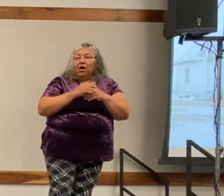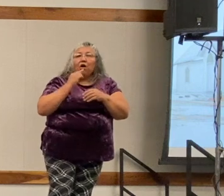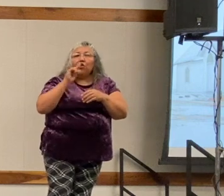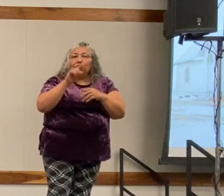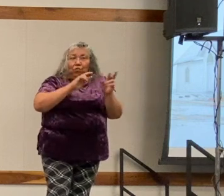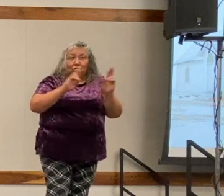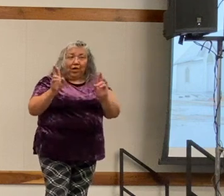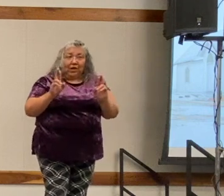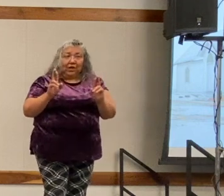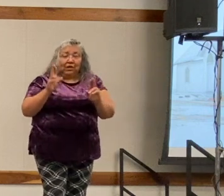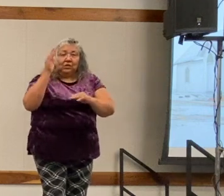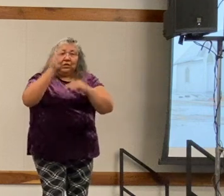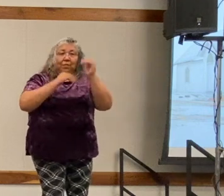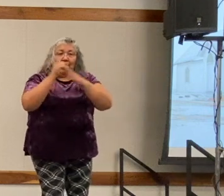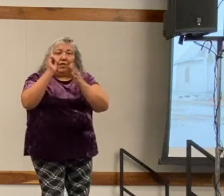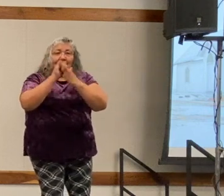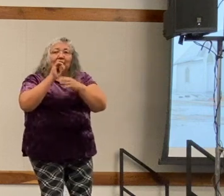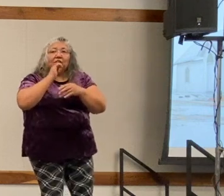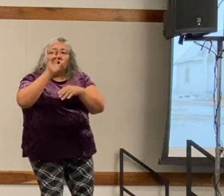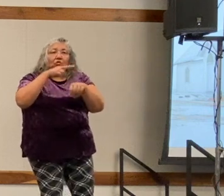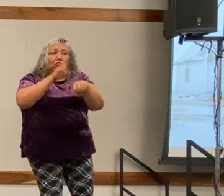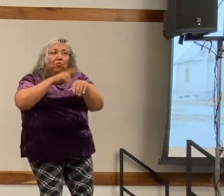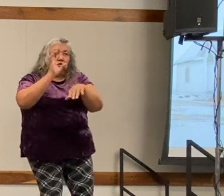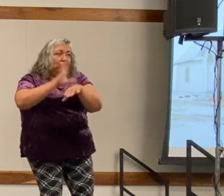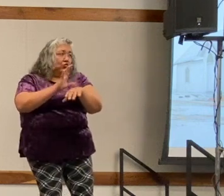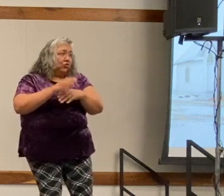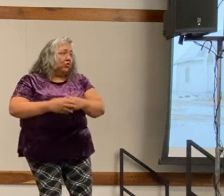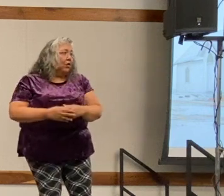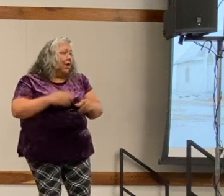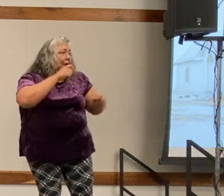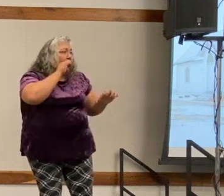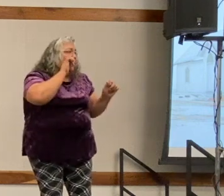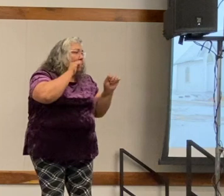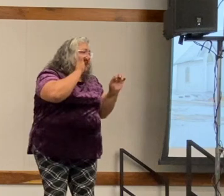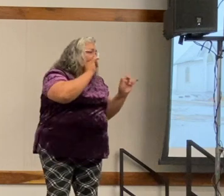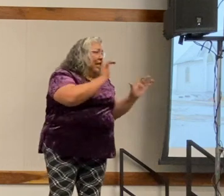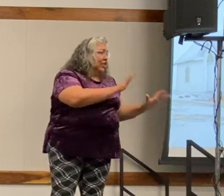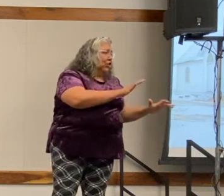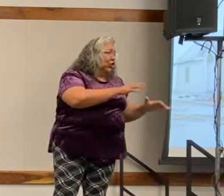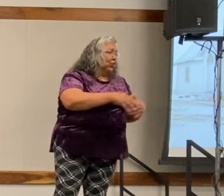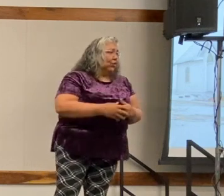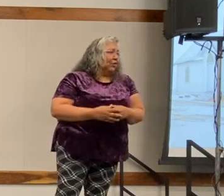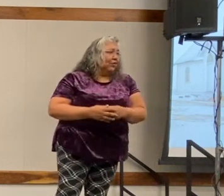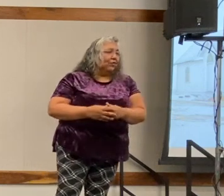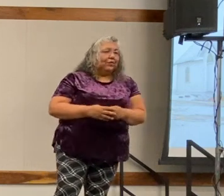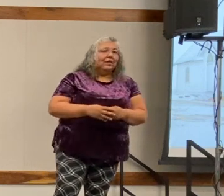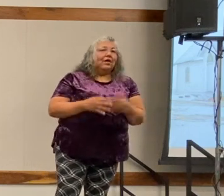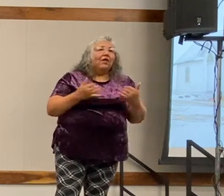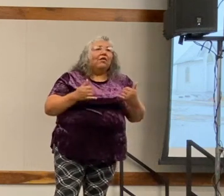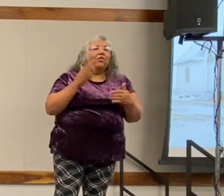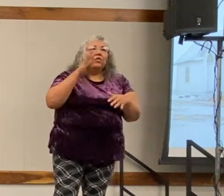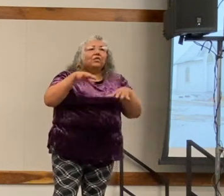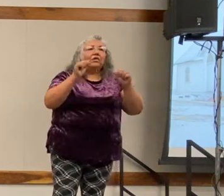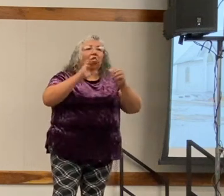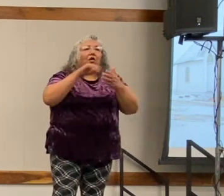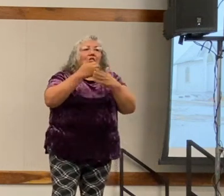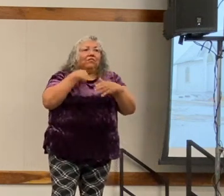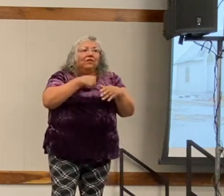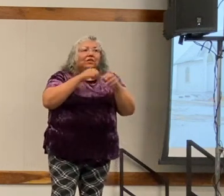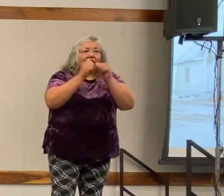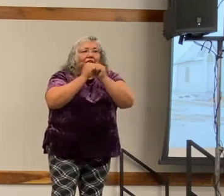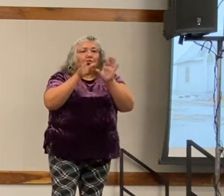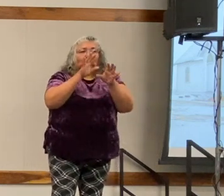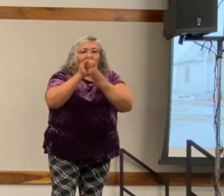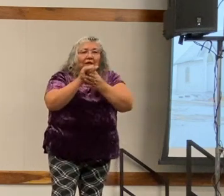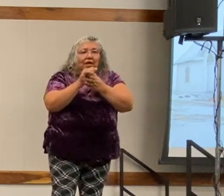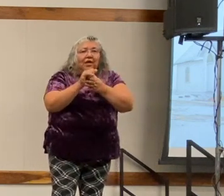ready to build that not normal church? Are you ready for it? Because it's going to take all of us together to do this. It's